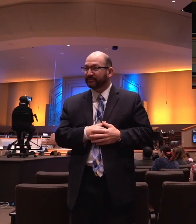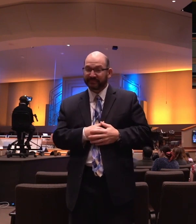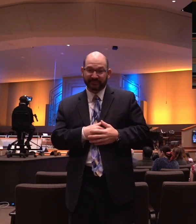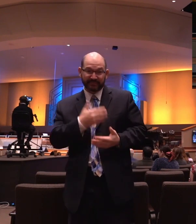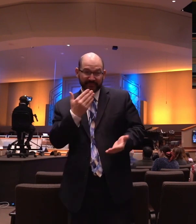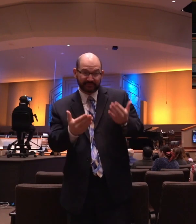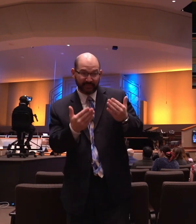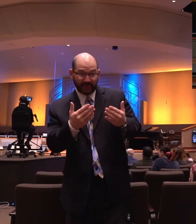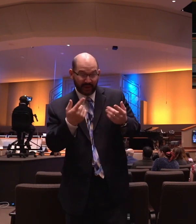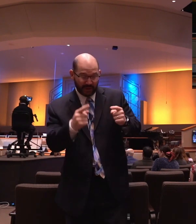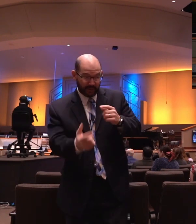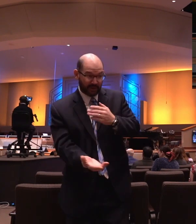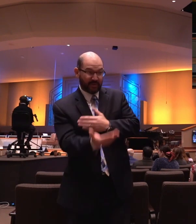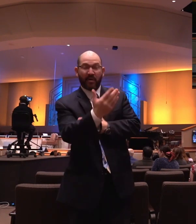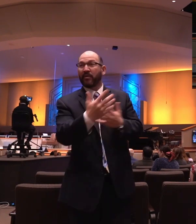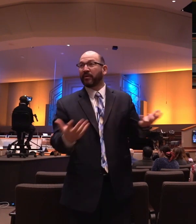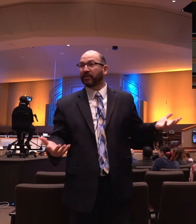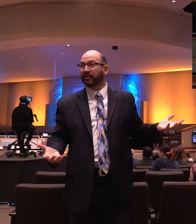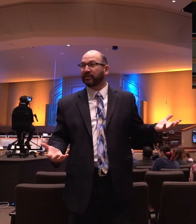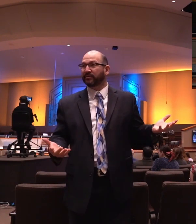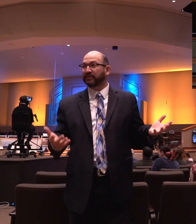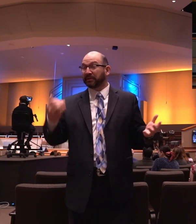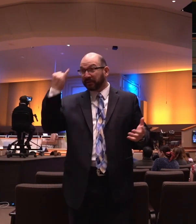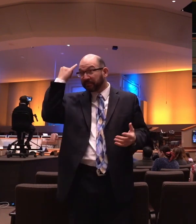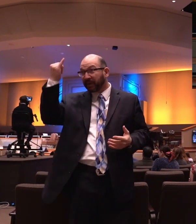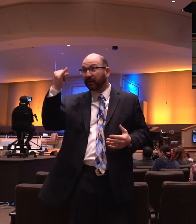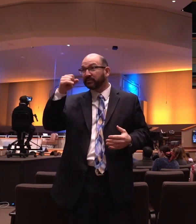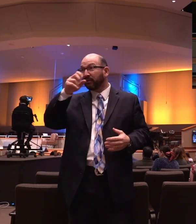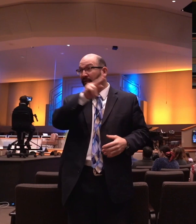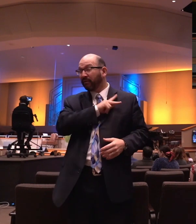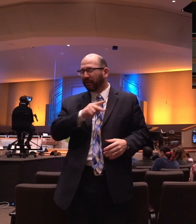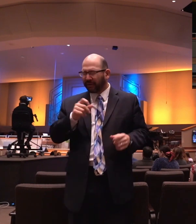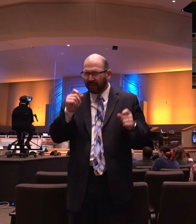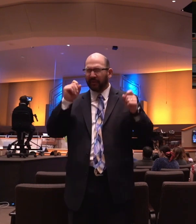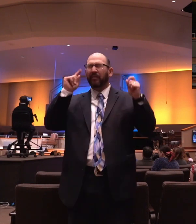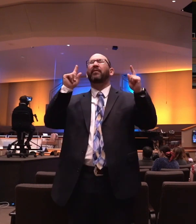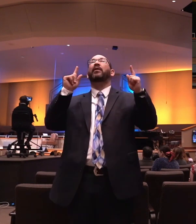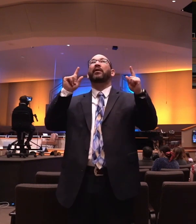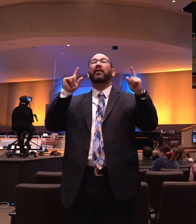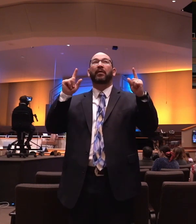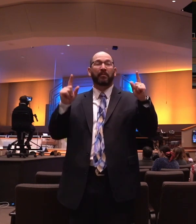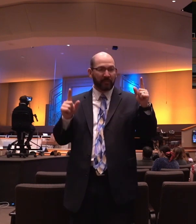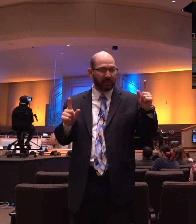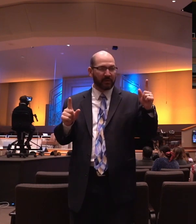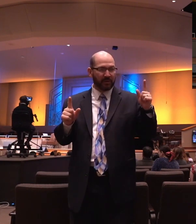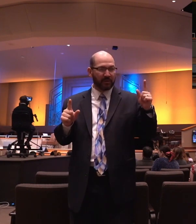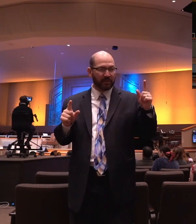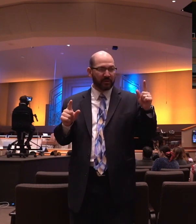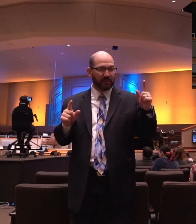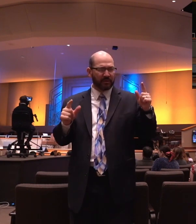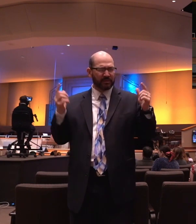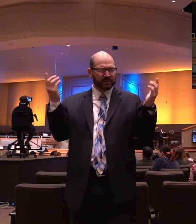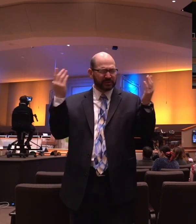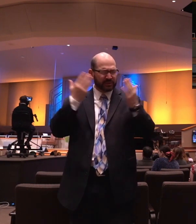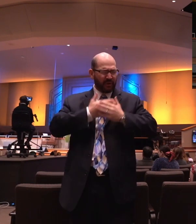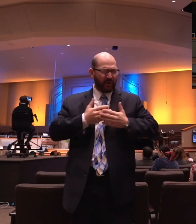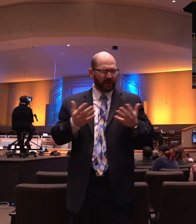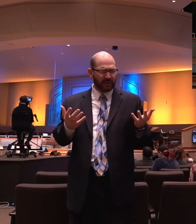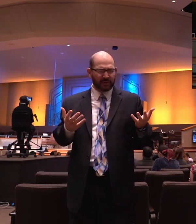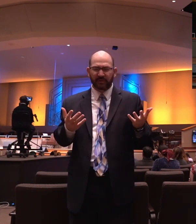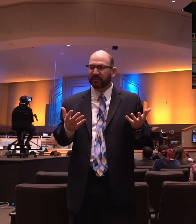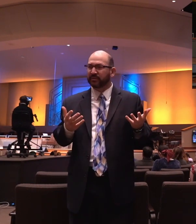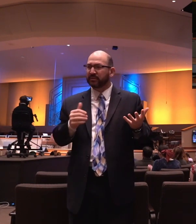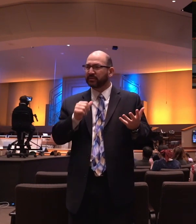Here's the picture in my mind. Pharaoh's asleep. He wakes up in the middle of the night. It's dark. They don't have